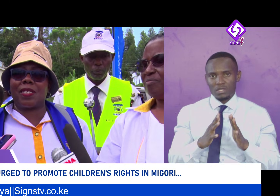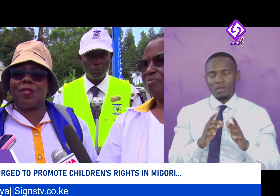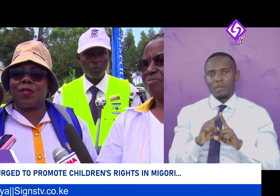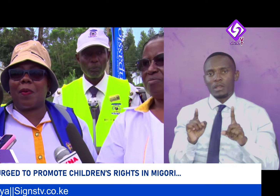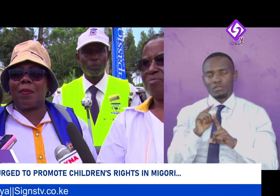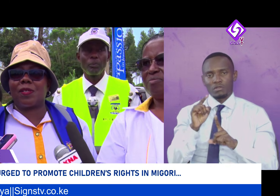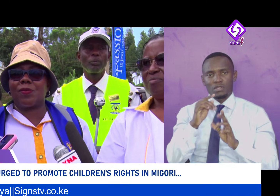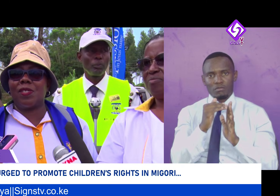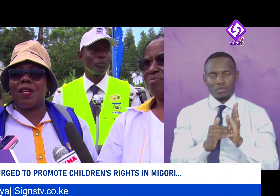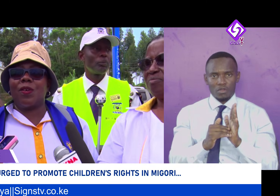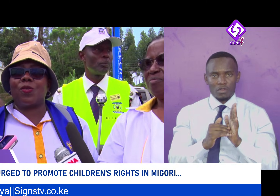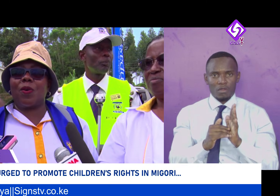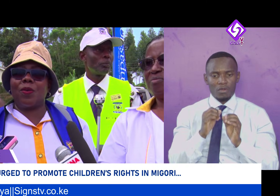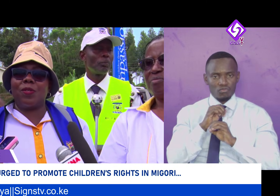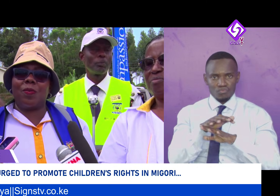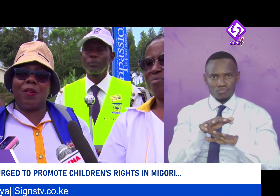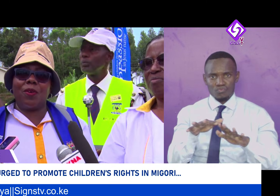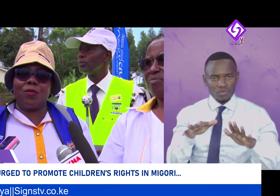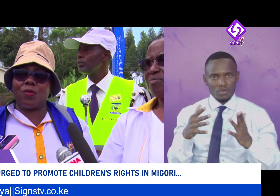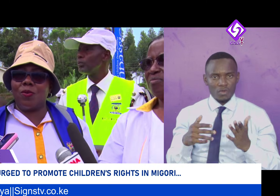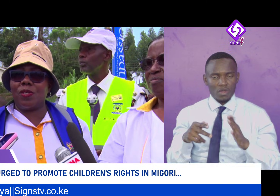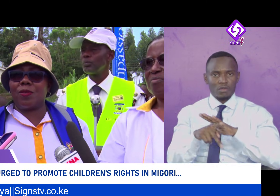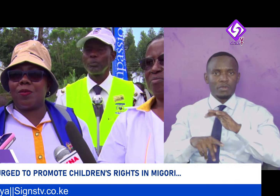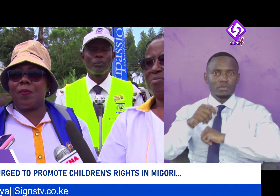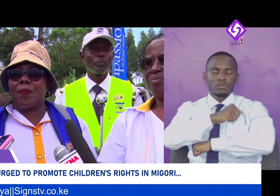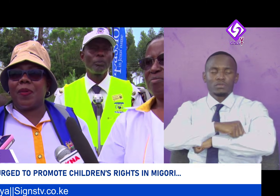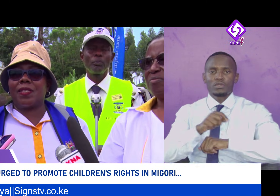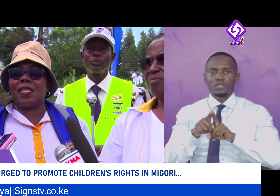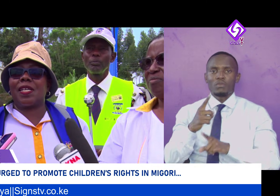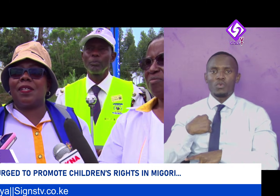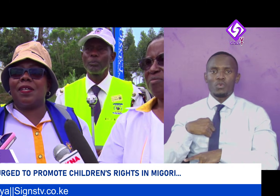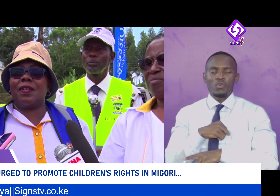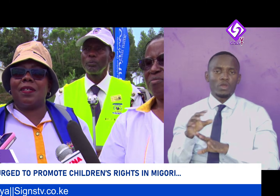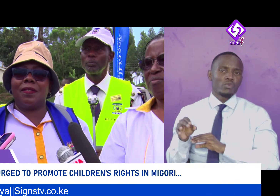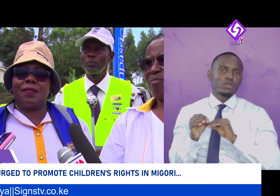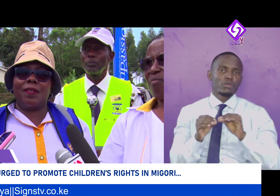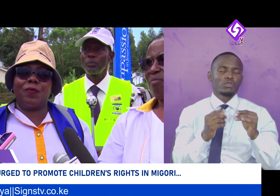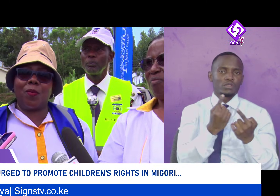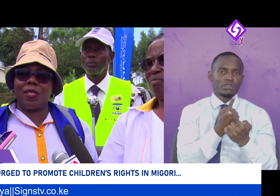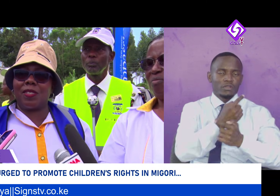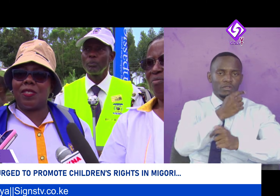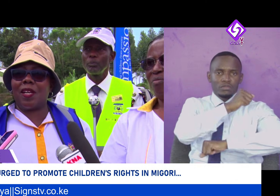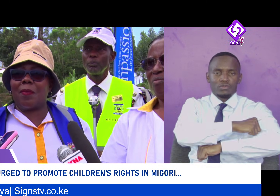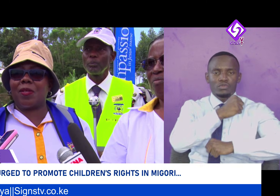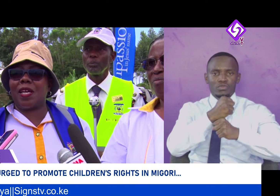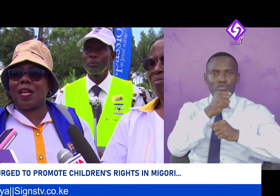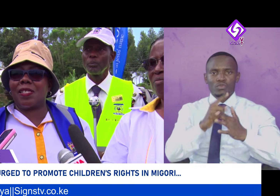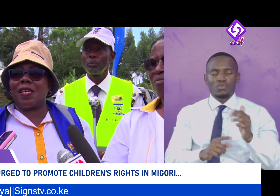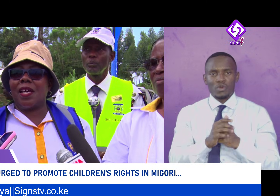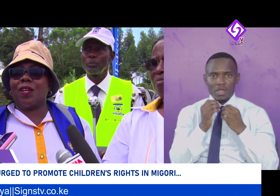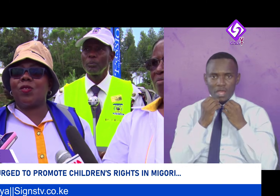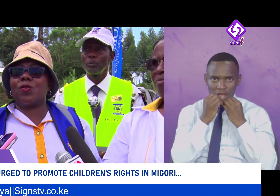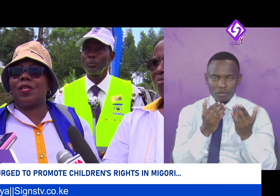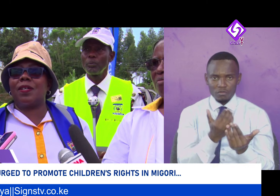to be extended to the primary schools. So we are going to be going to schools to just inform the children about their